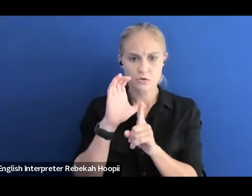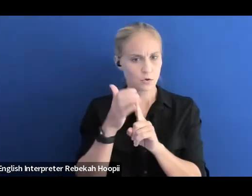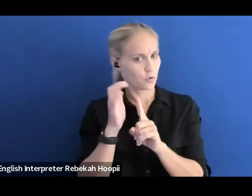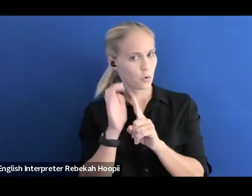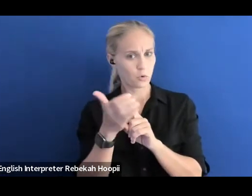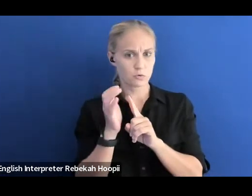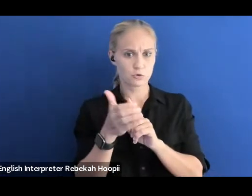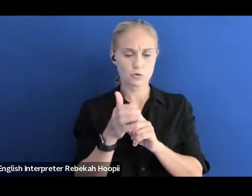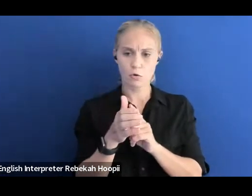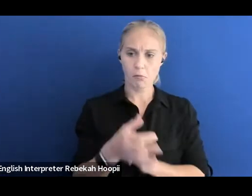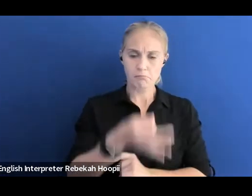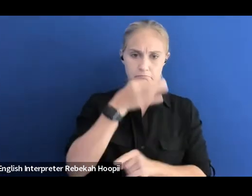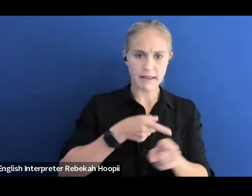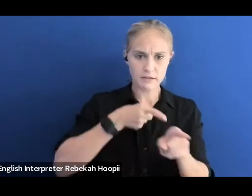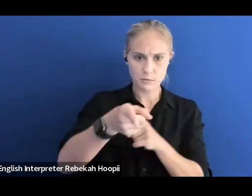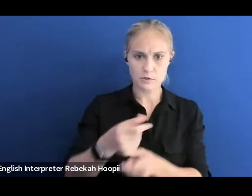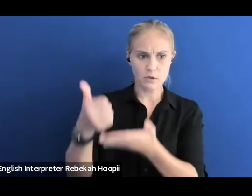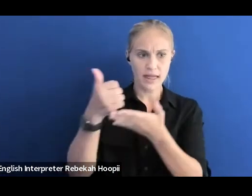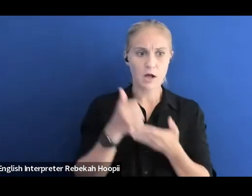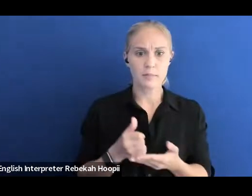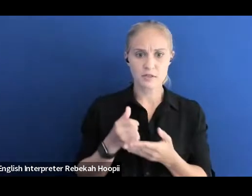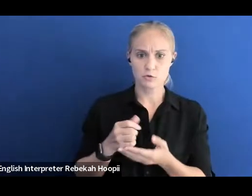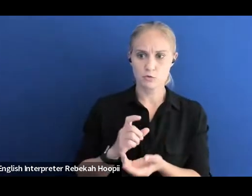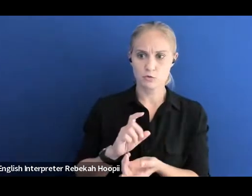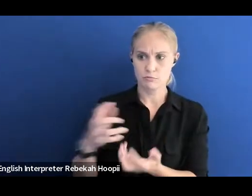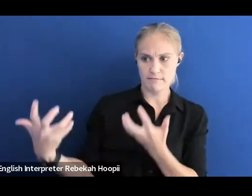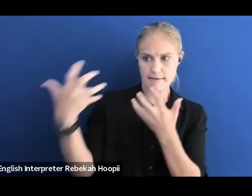EIS? Does anybody know?